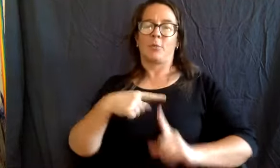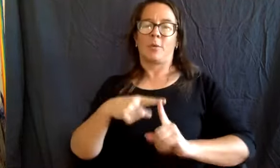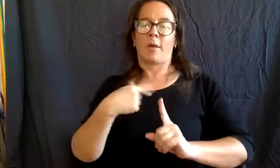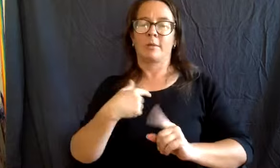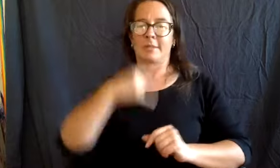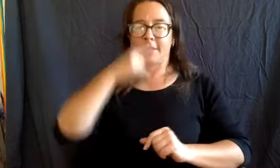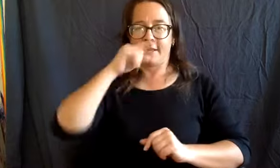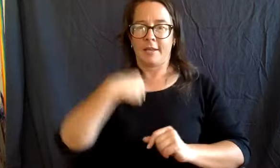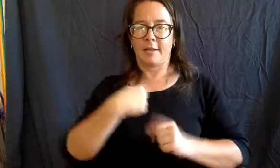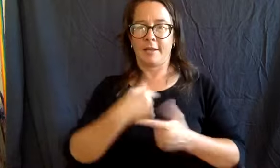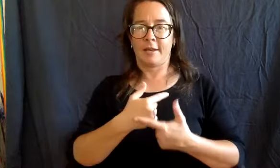And